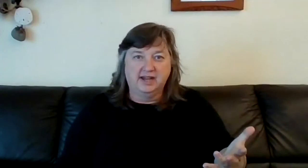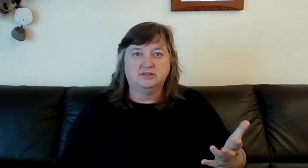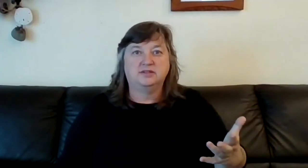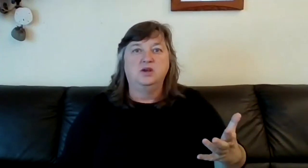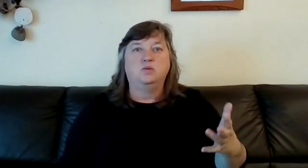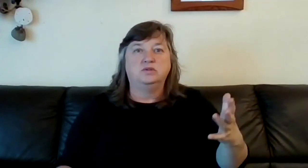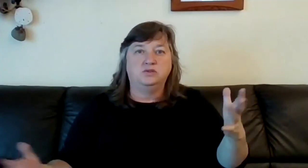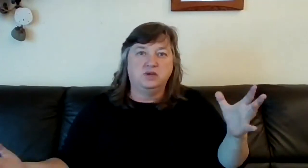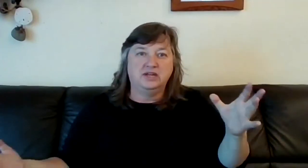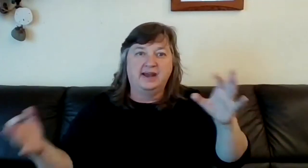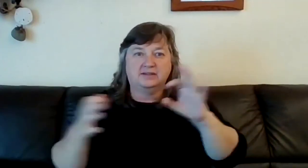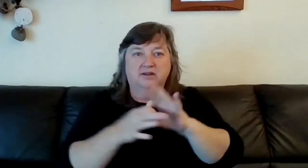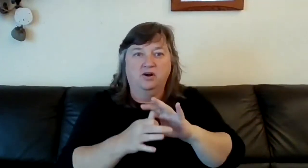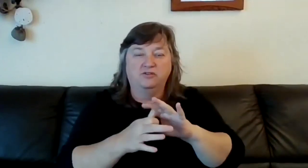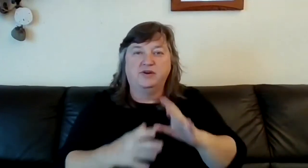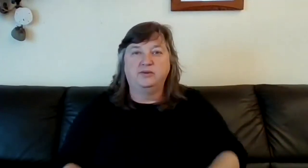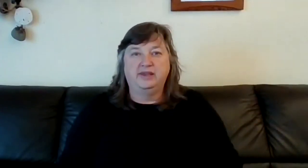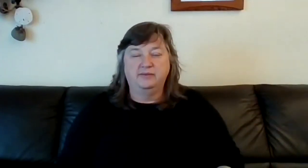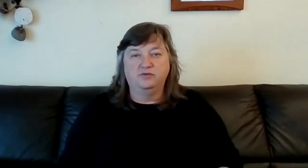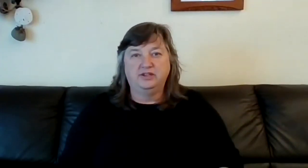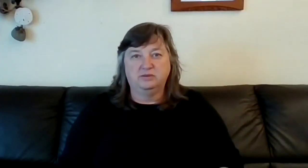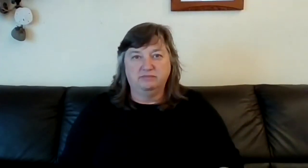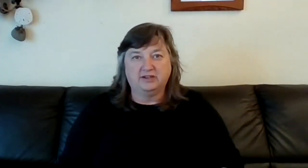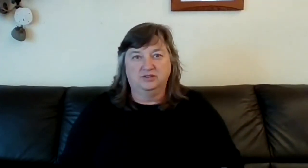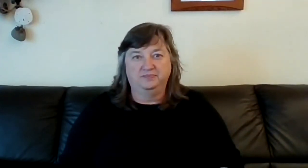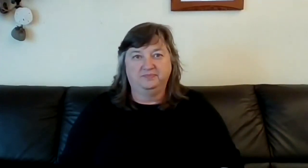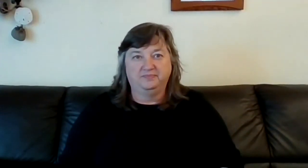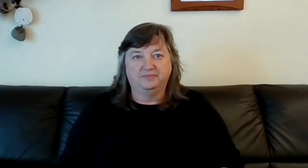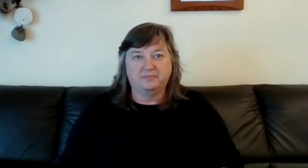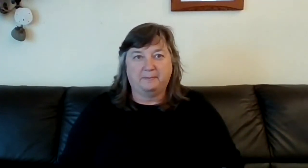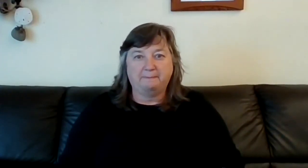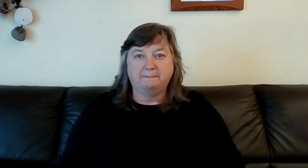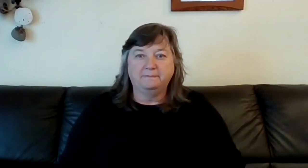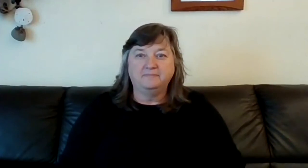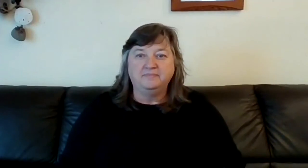context to connect all the following information back to.